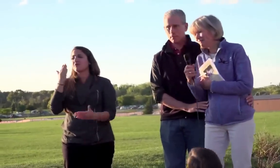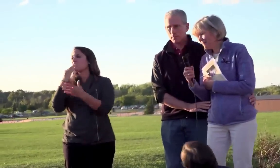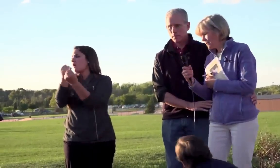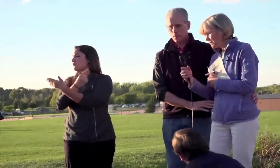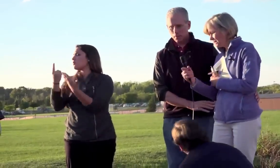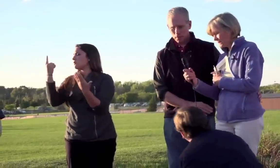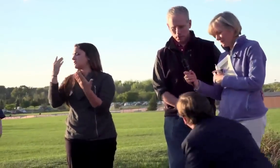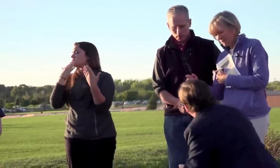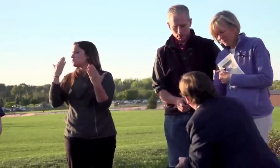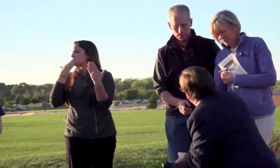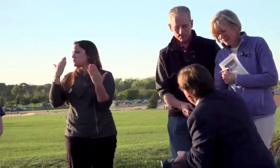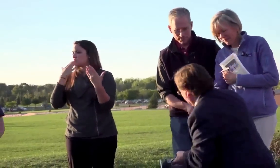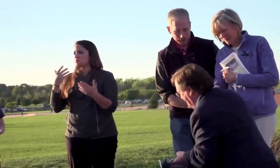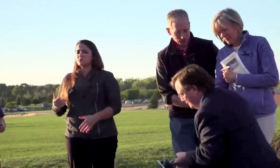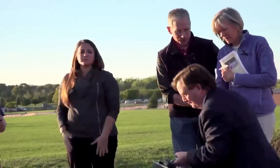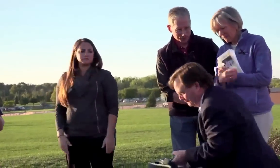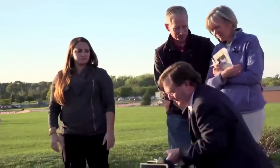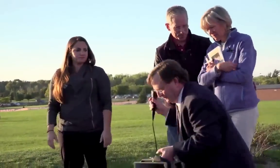ceremony.